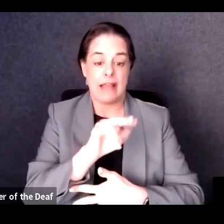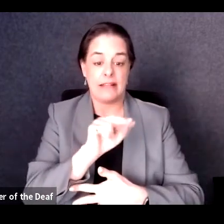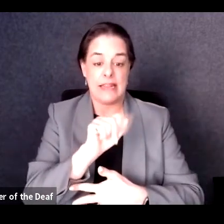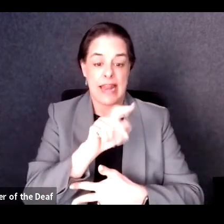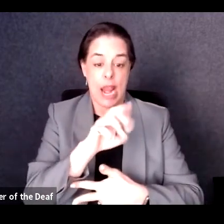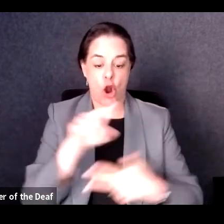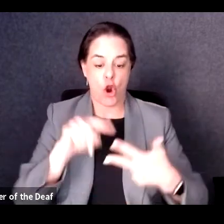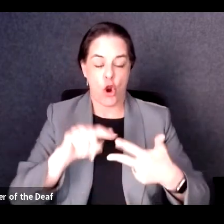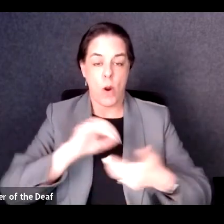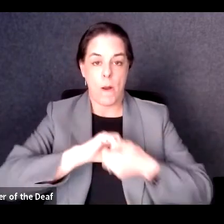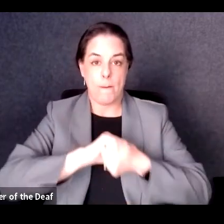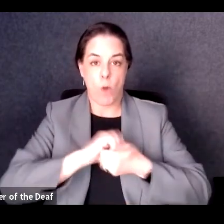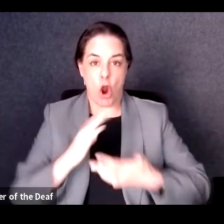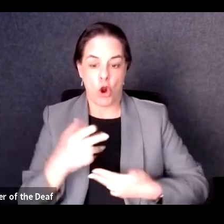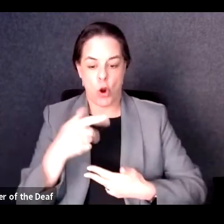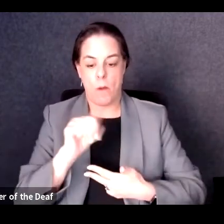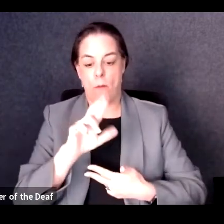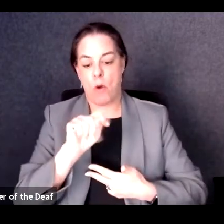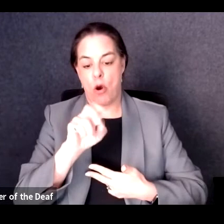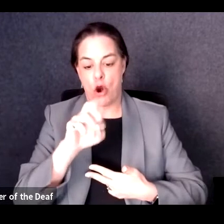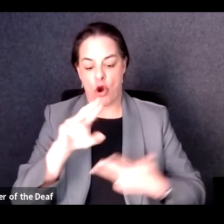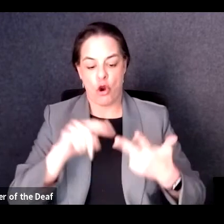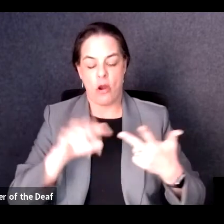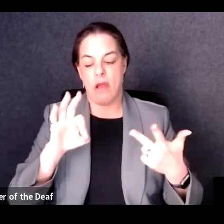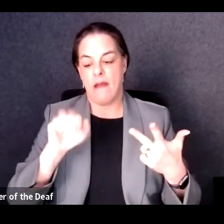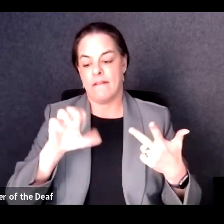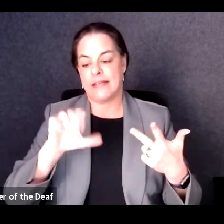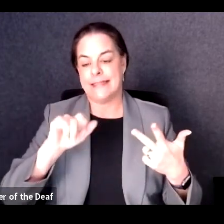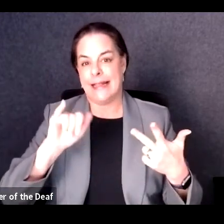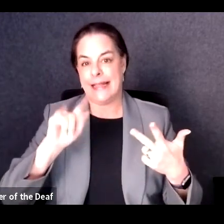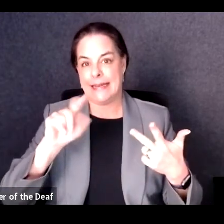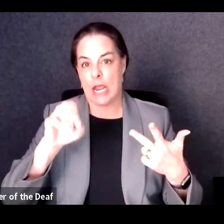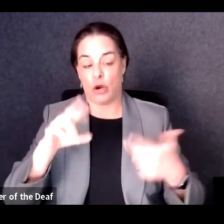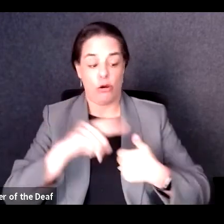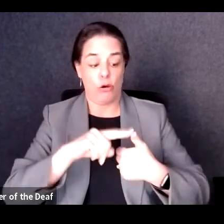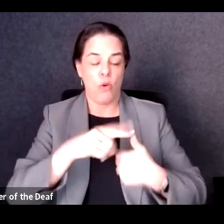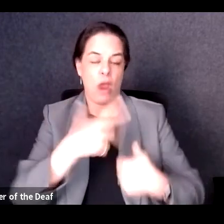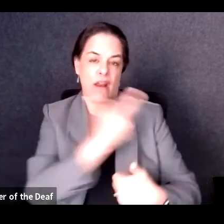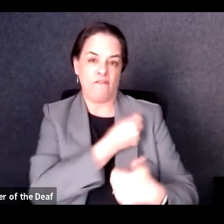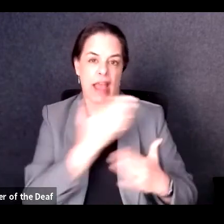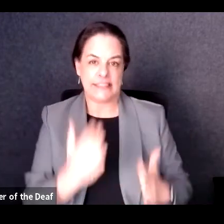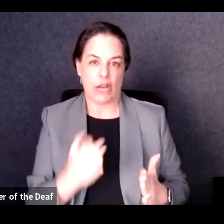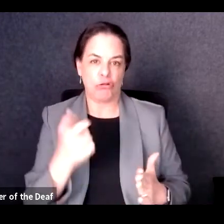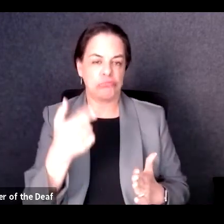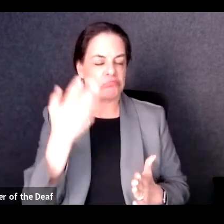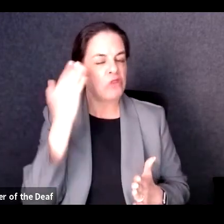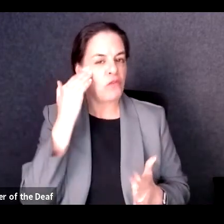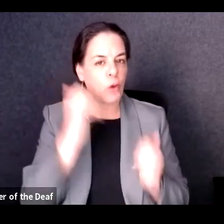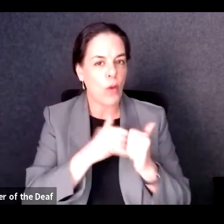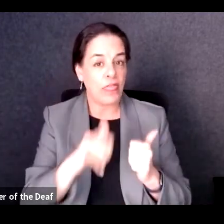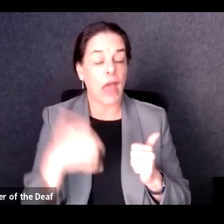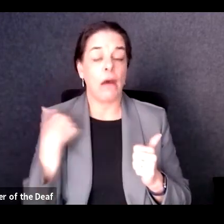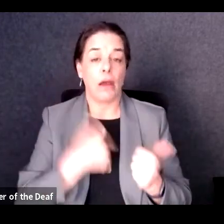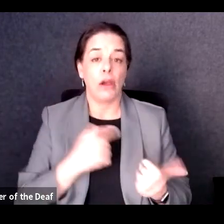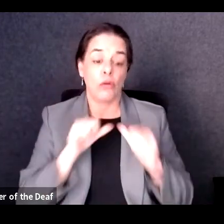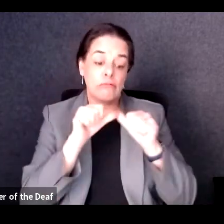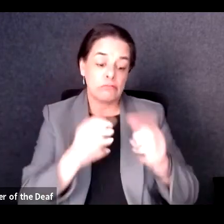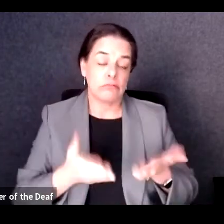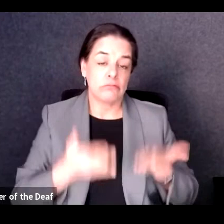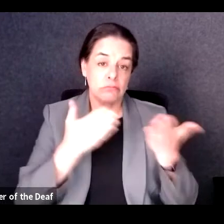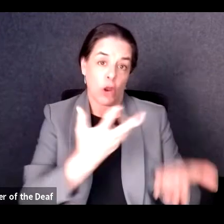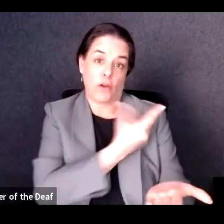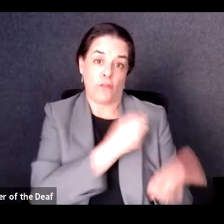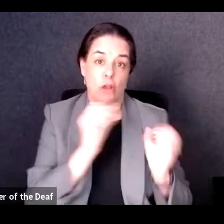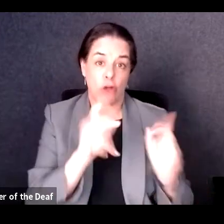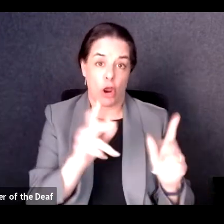and facilitator. First up, our role as vaccinator, one you're familiar with. We continue to offer vaccination opportunities through the health